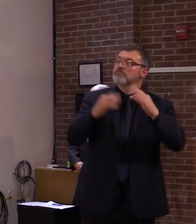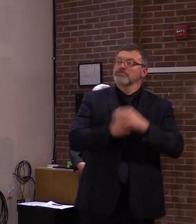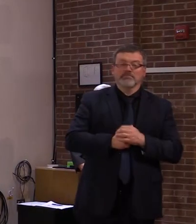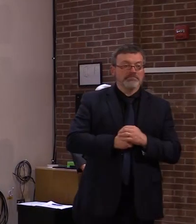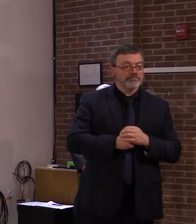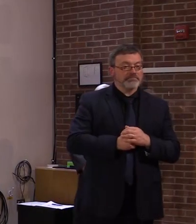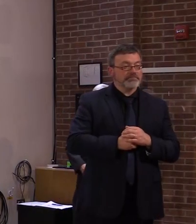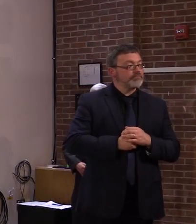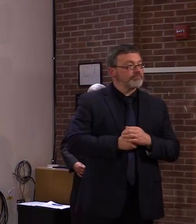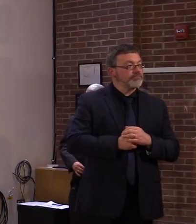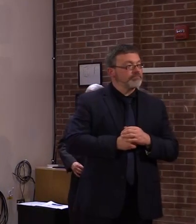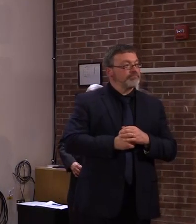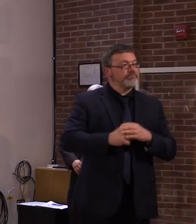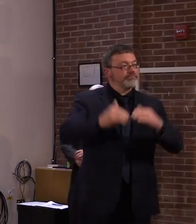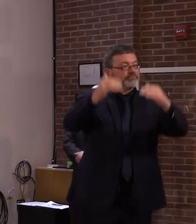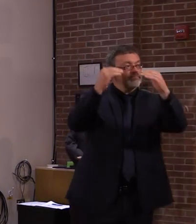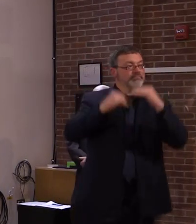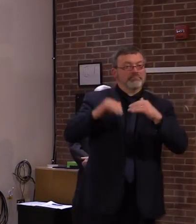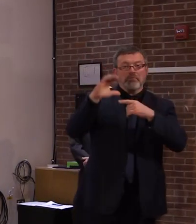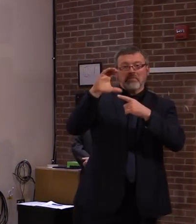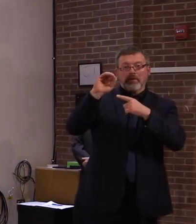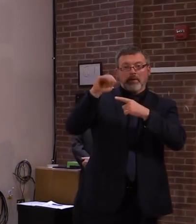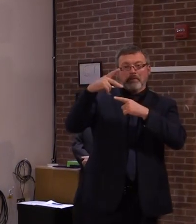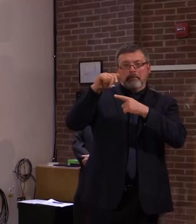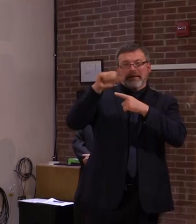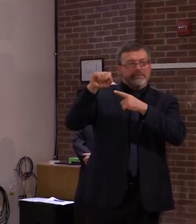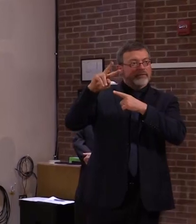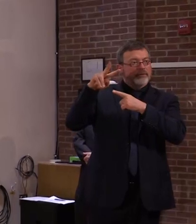Tom Davis, Compass, Vermont.